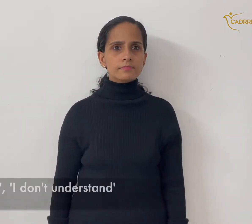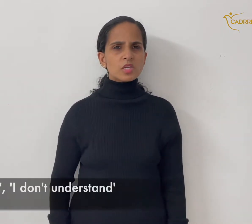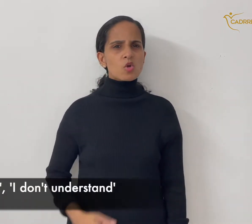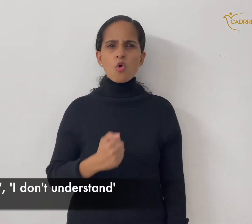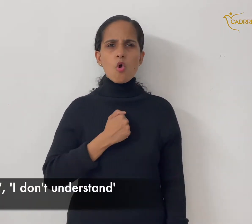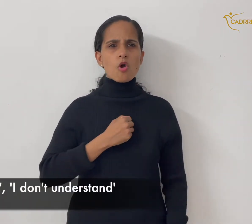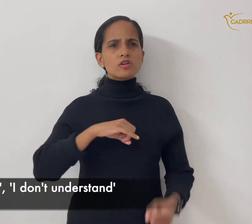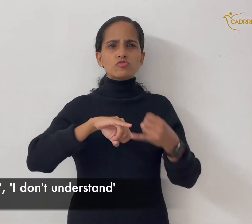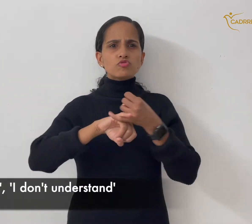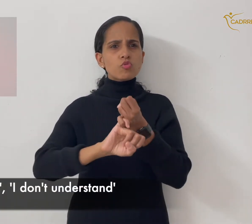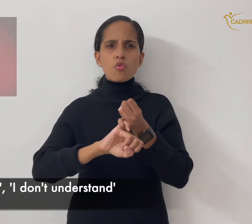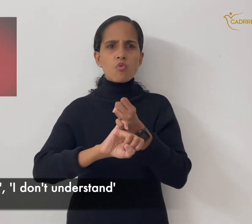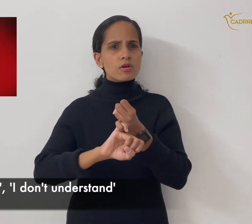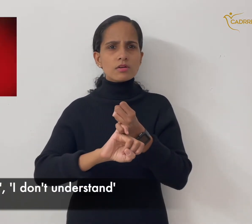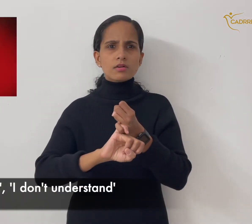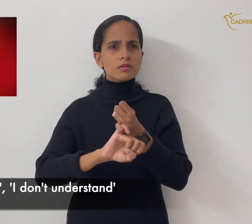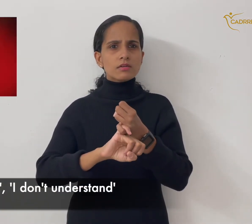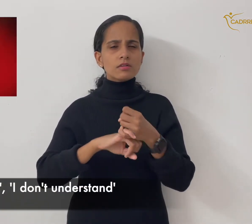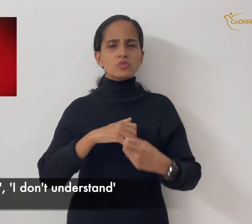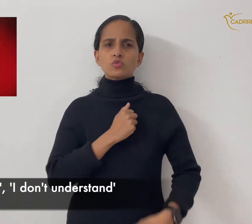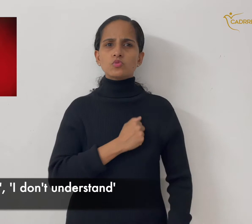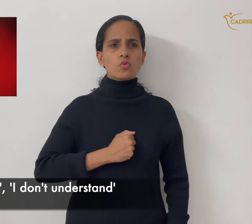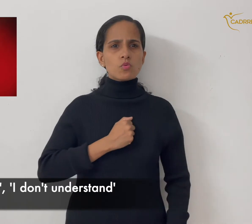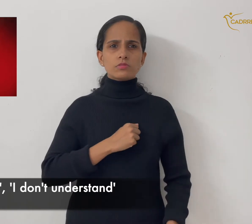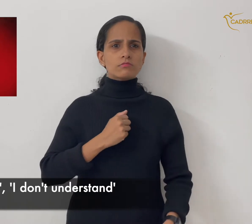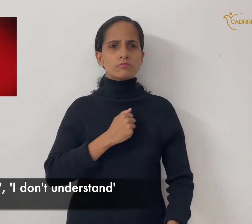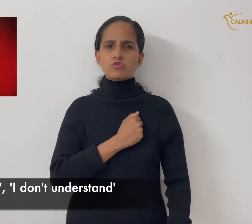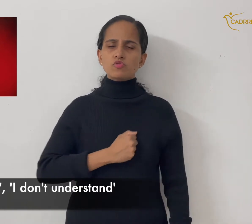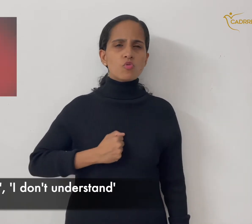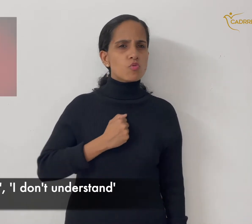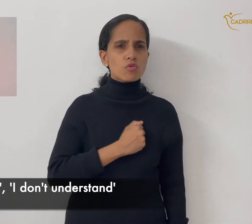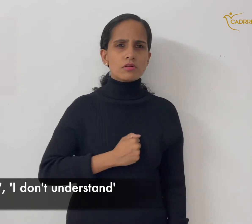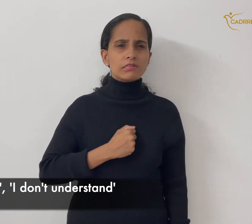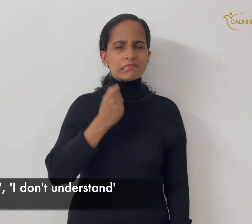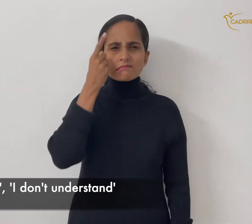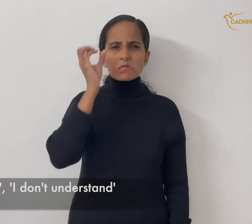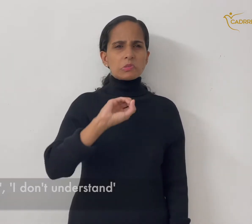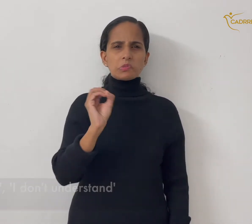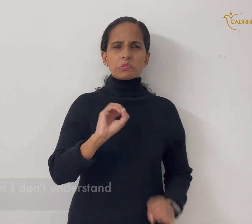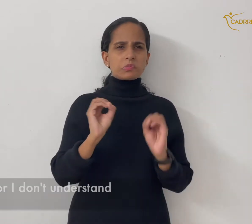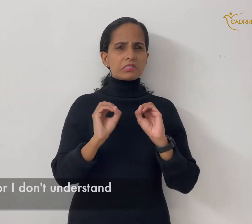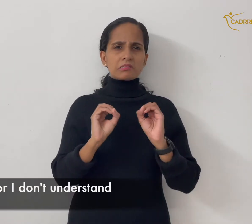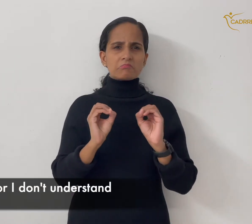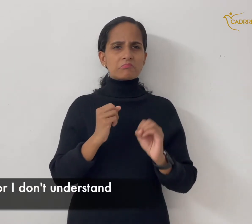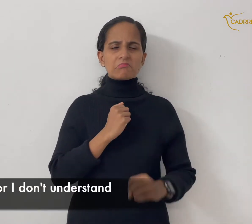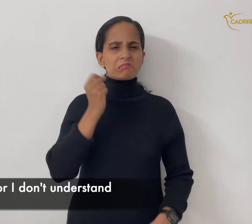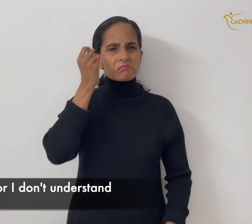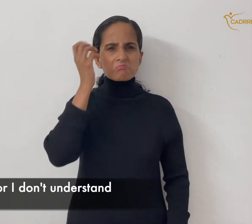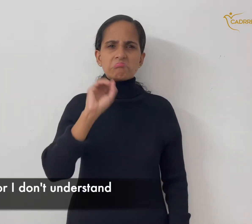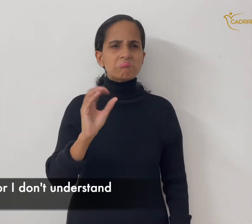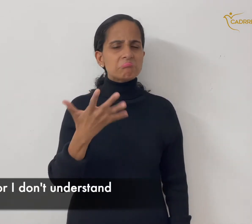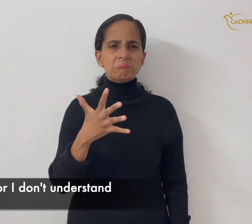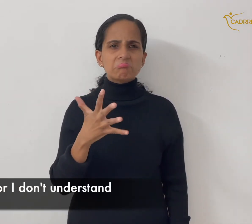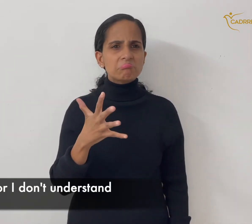Or, sorry with an S, I don't understand. Understand not for I